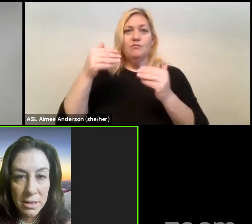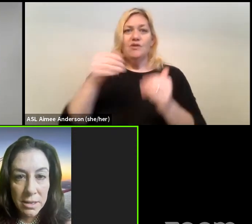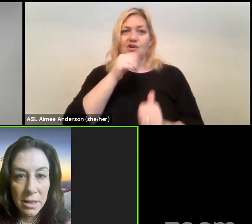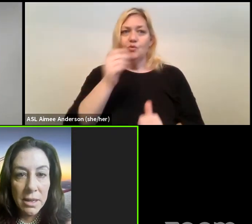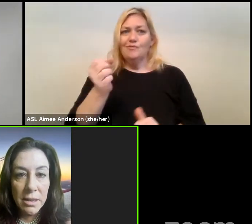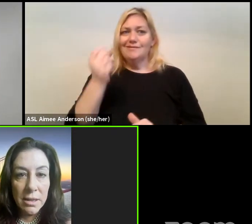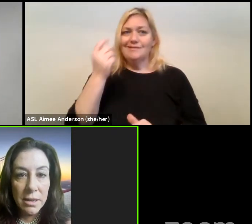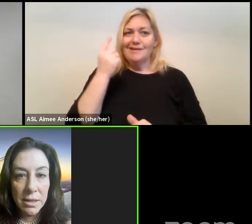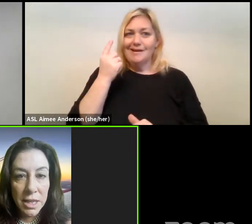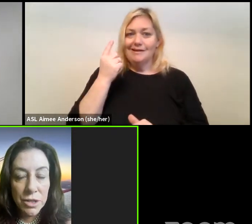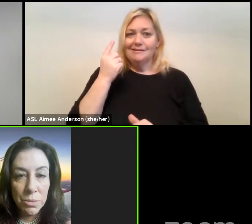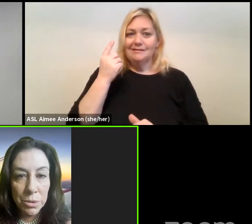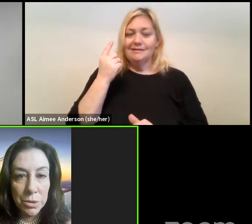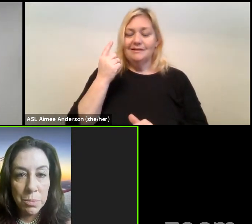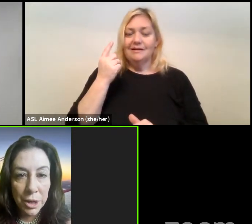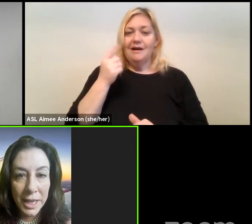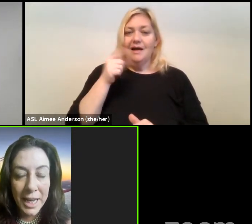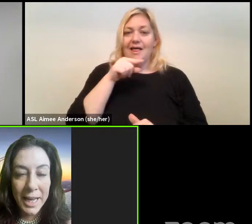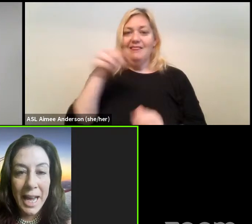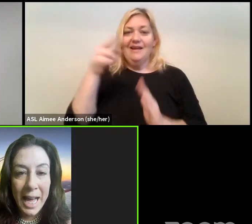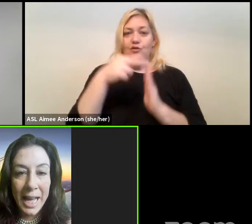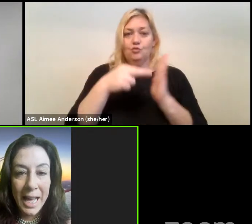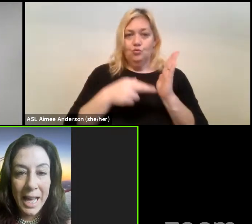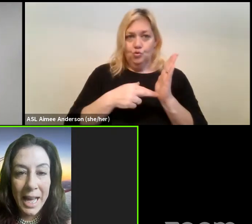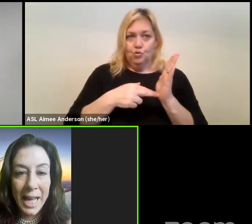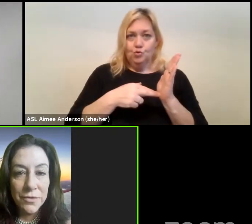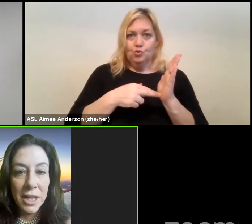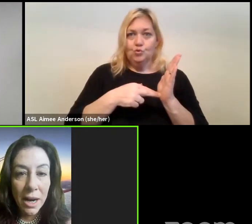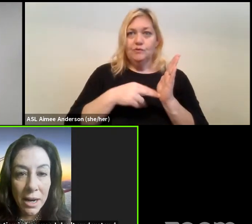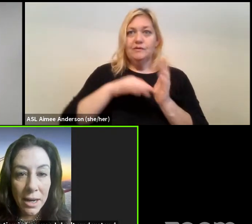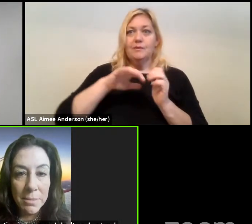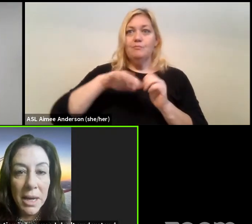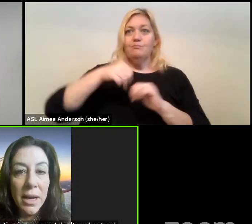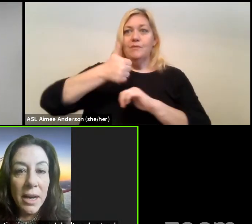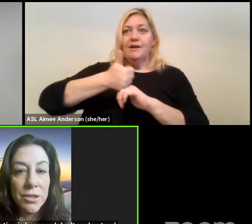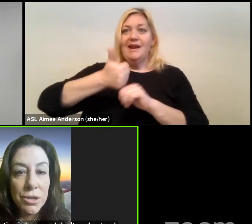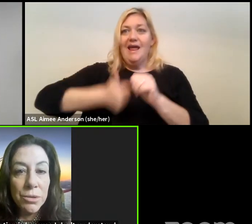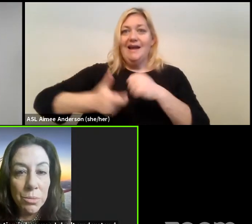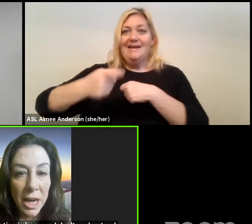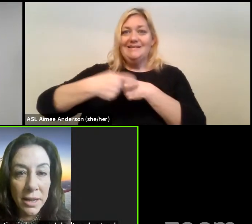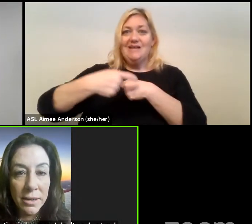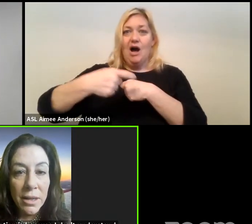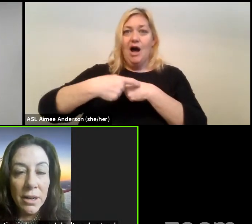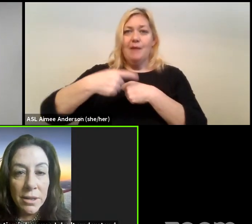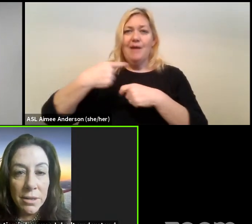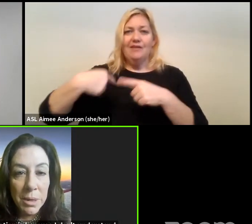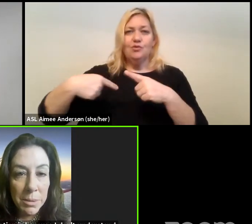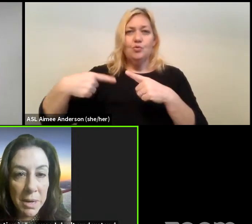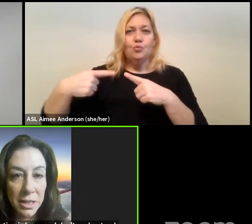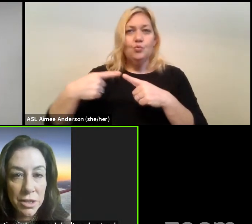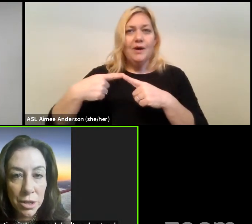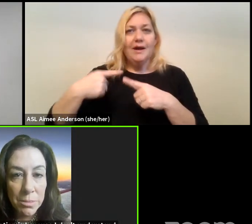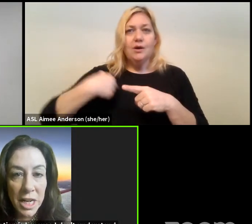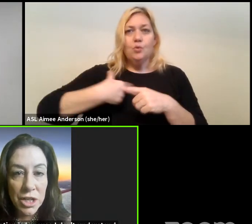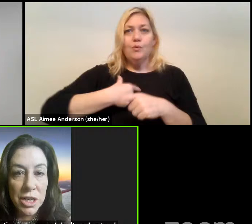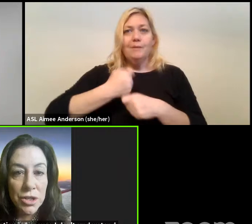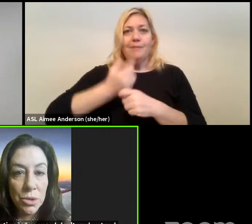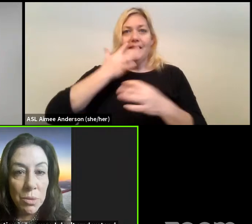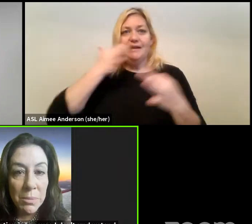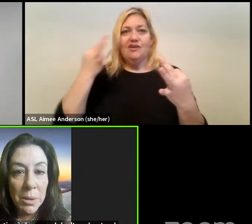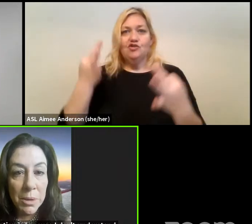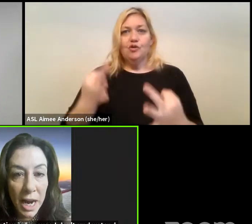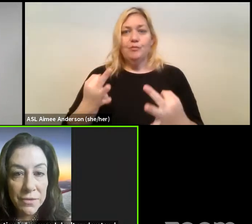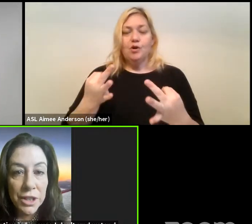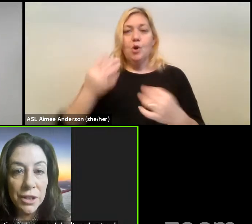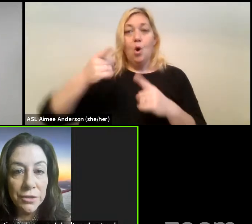understand these rules putting in any sort of time as to when we would make a determination as